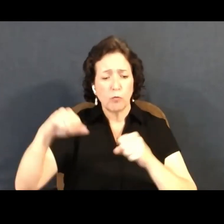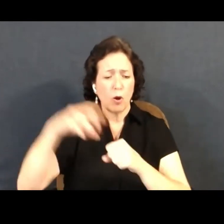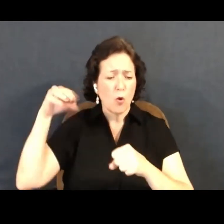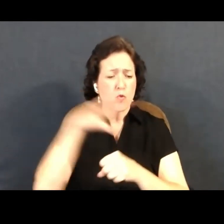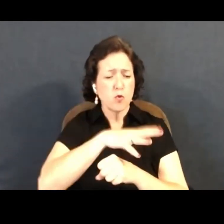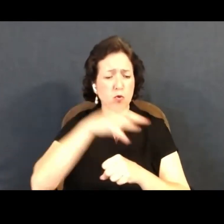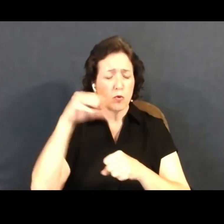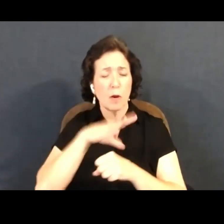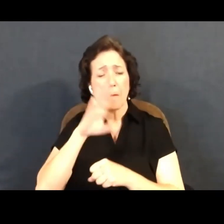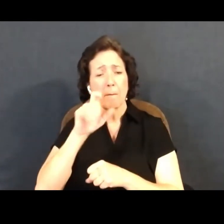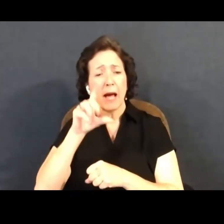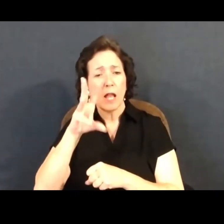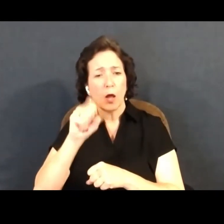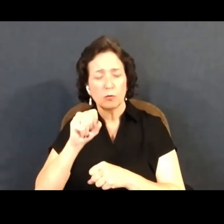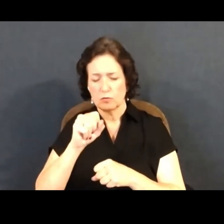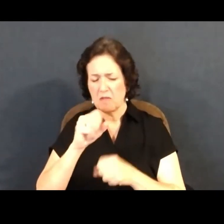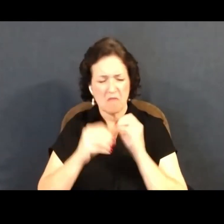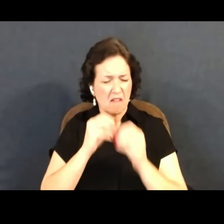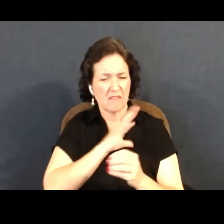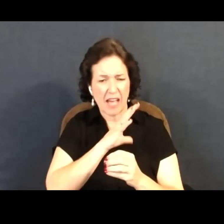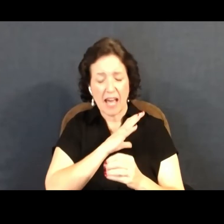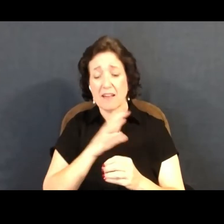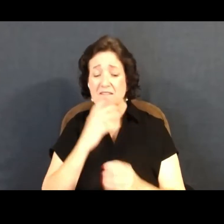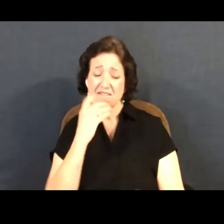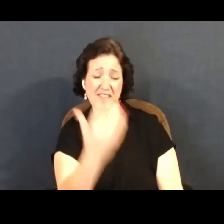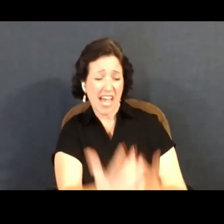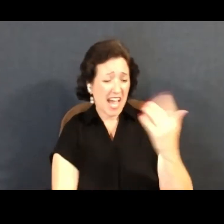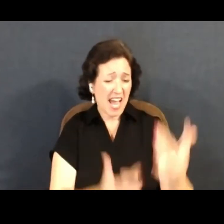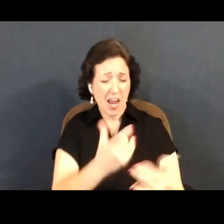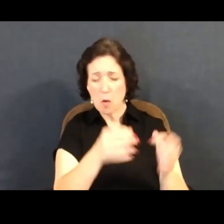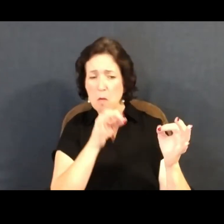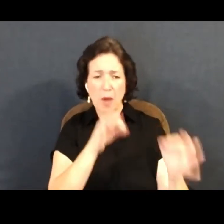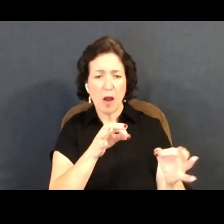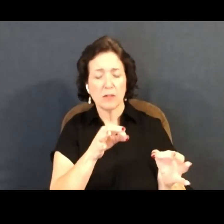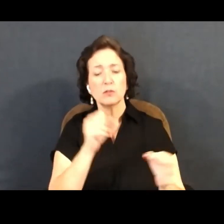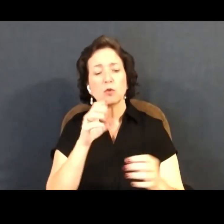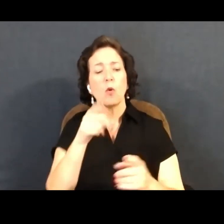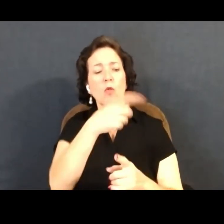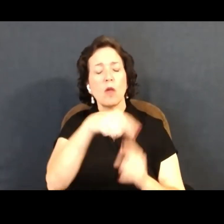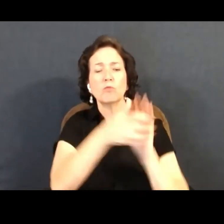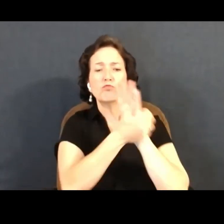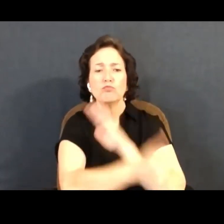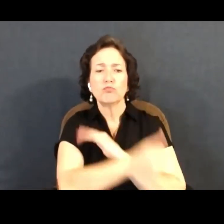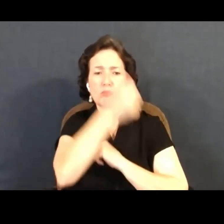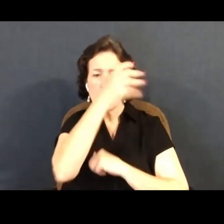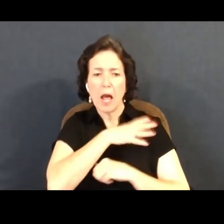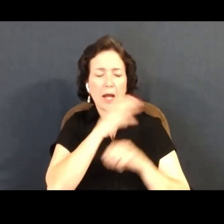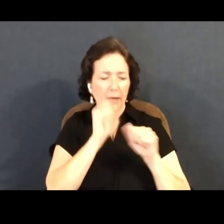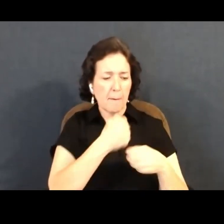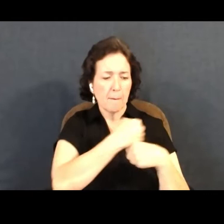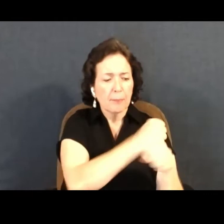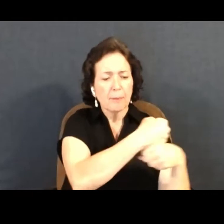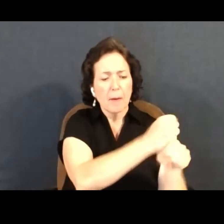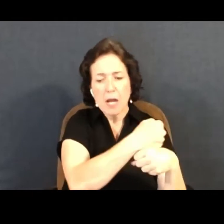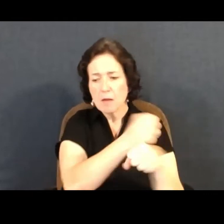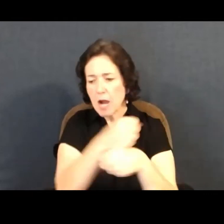hot enough for the craftsmen to create their works of wonder. And as he worked,